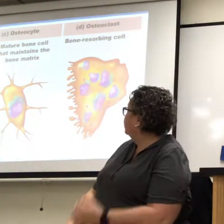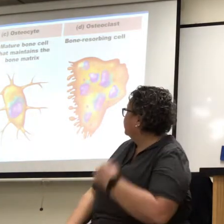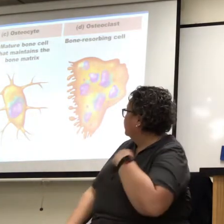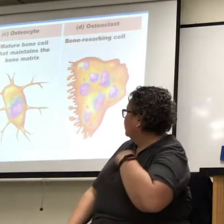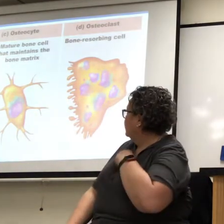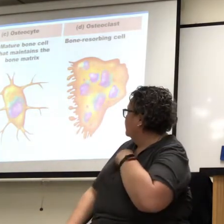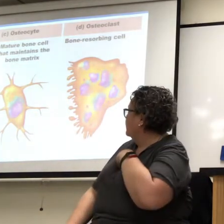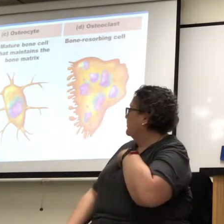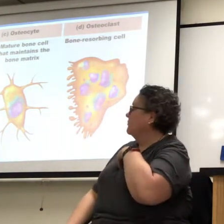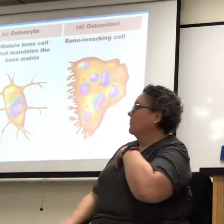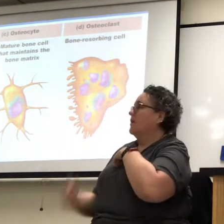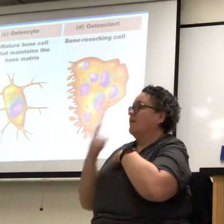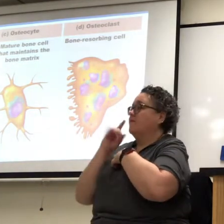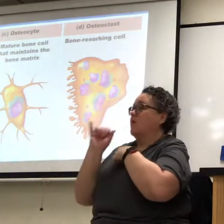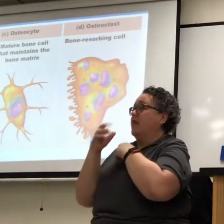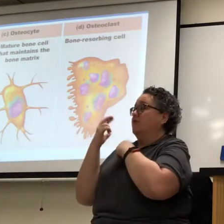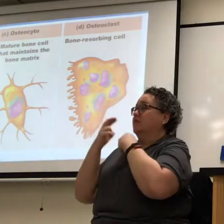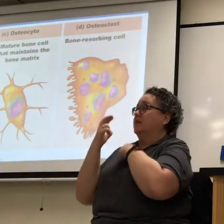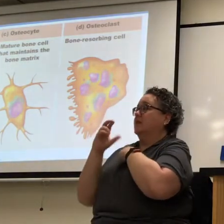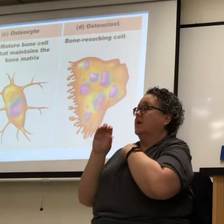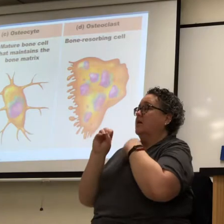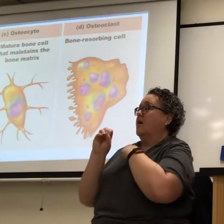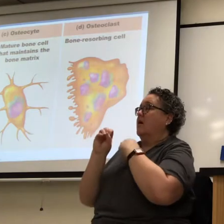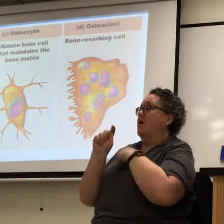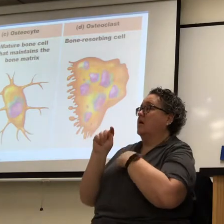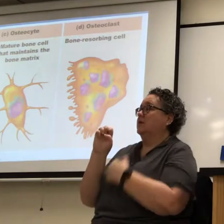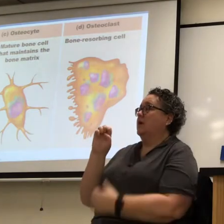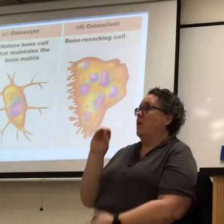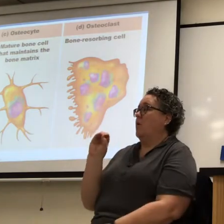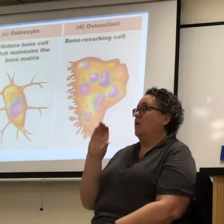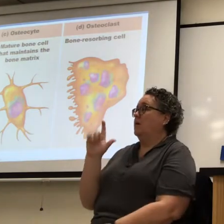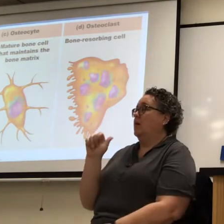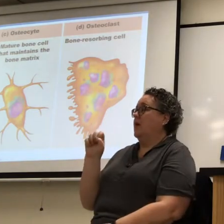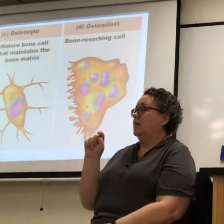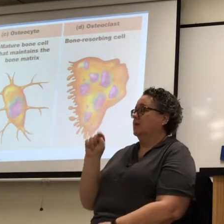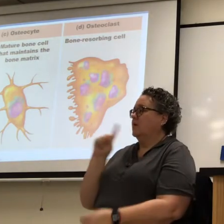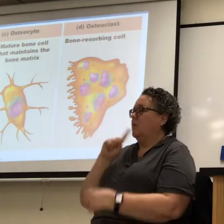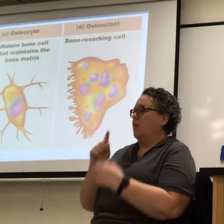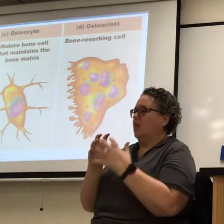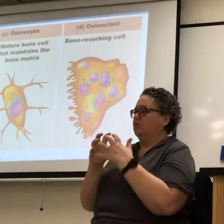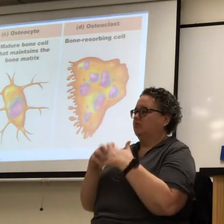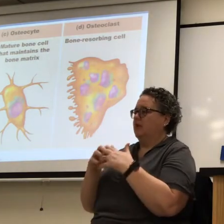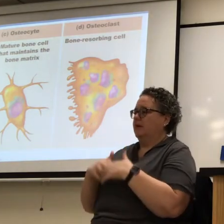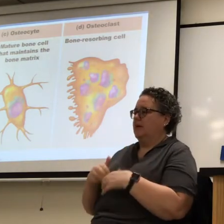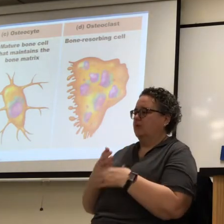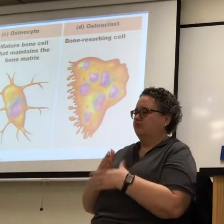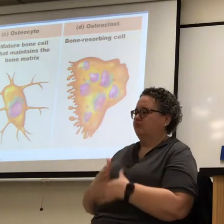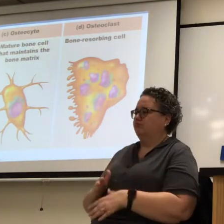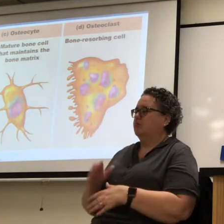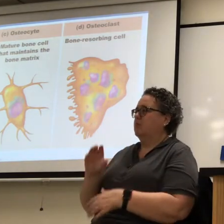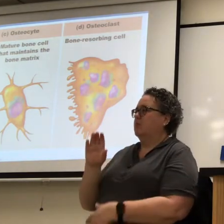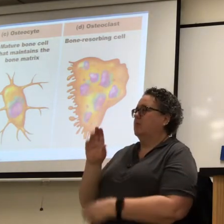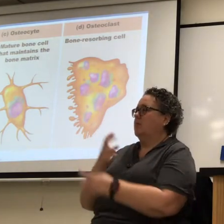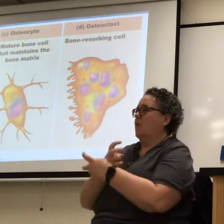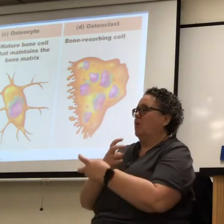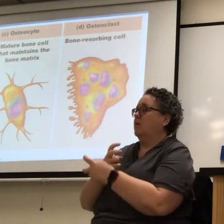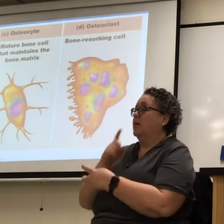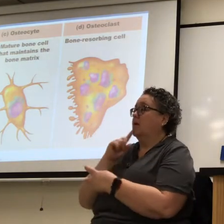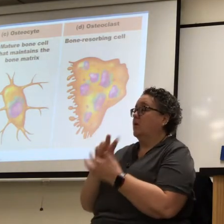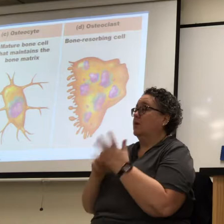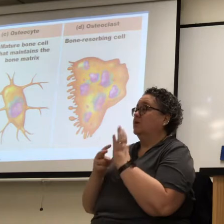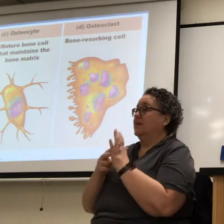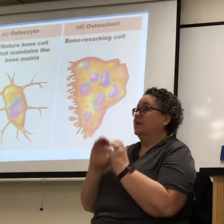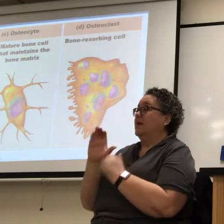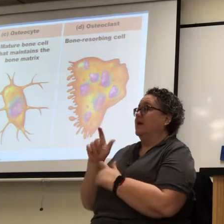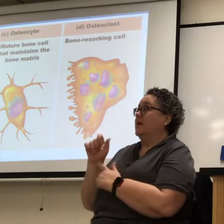For that reason, osteoclasts, they basically break bone down. And when you do that, you liberate the calcium ions